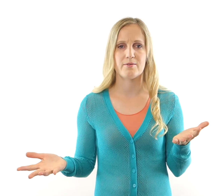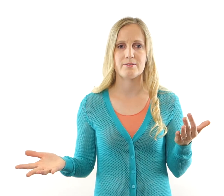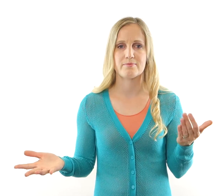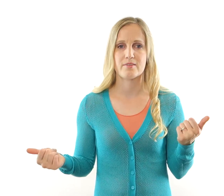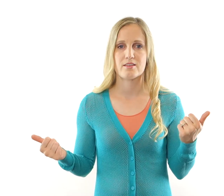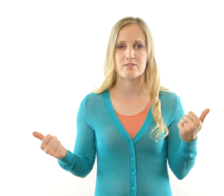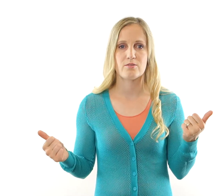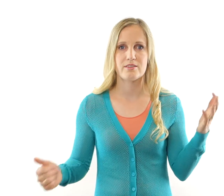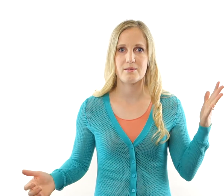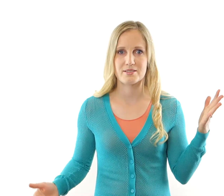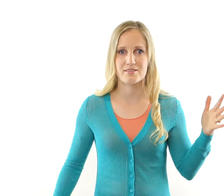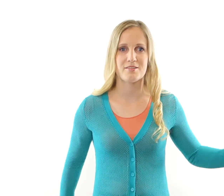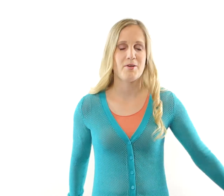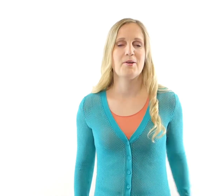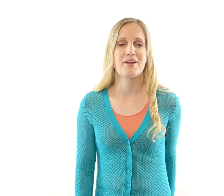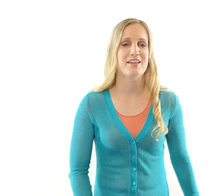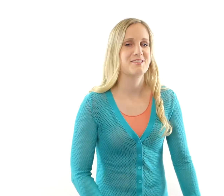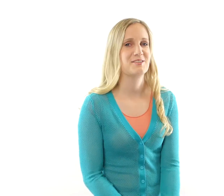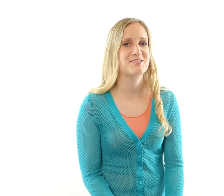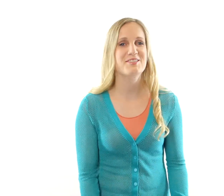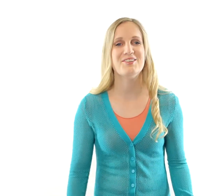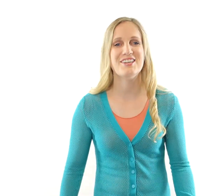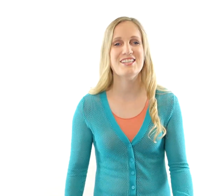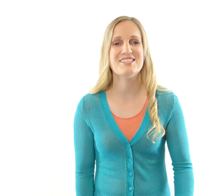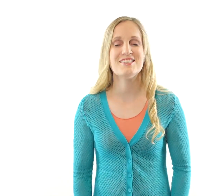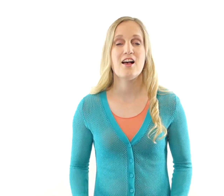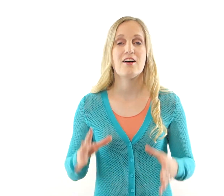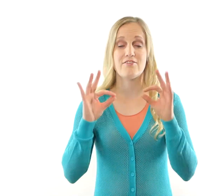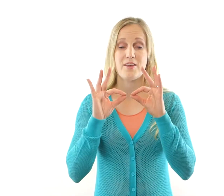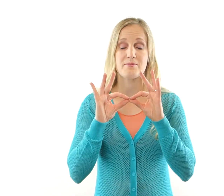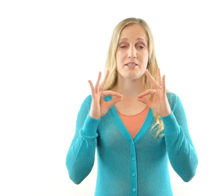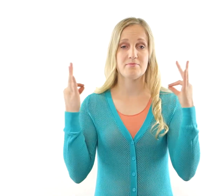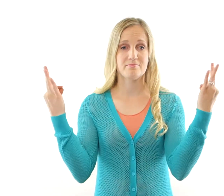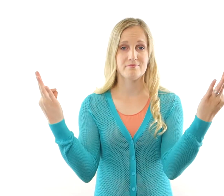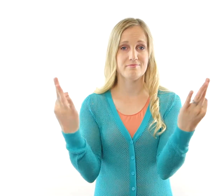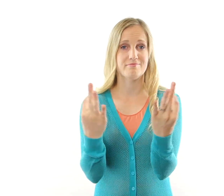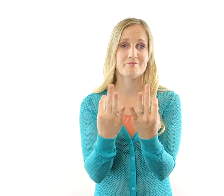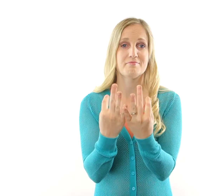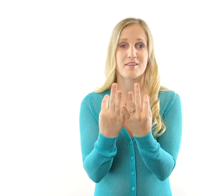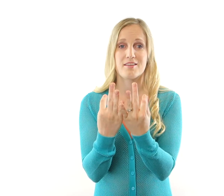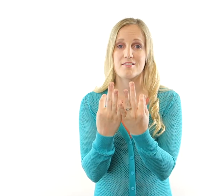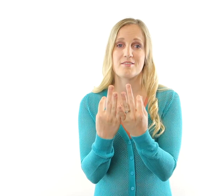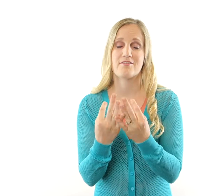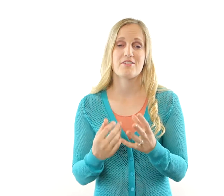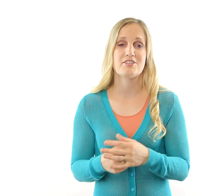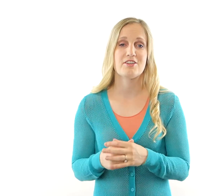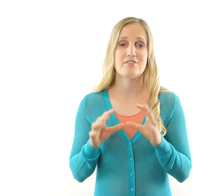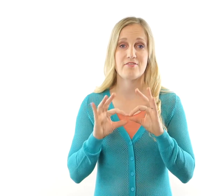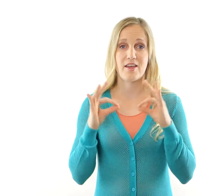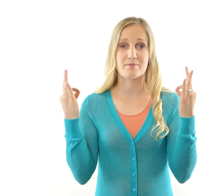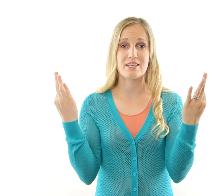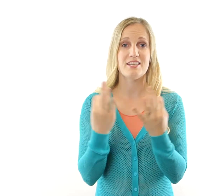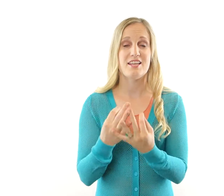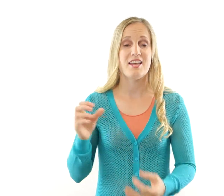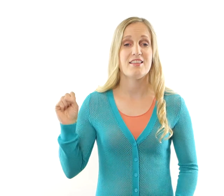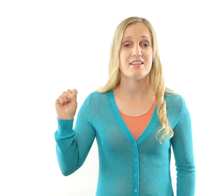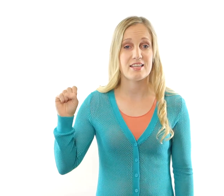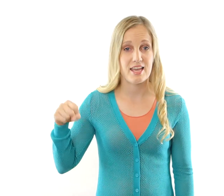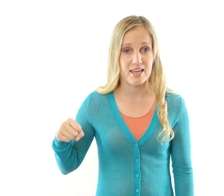one. So hopefully that makes sense. Okay, so here's the chorus. Family. I've already taught you family. And then